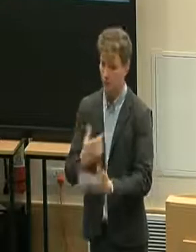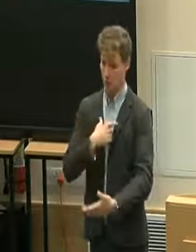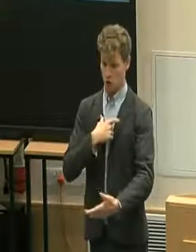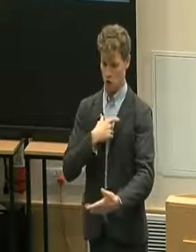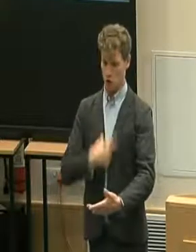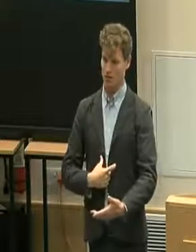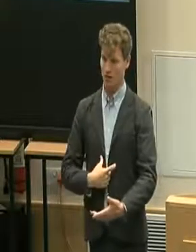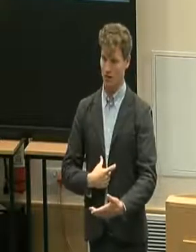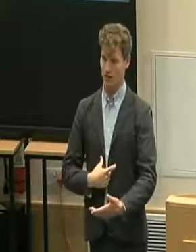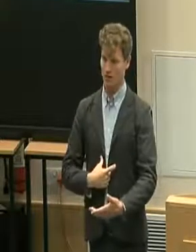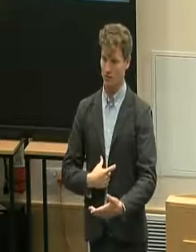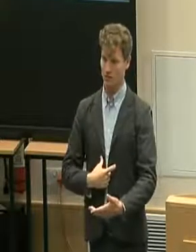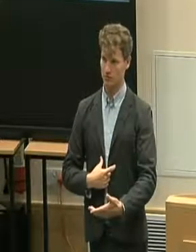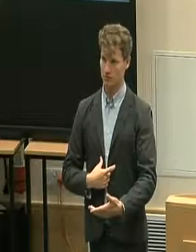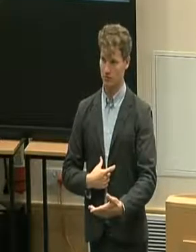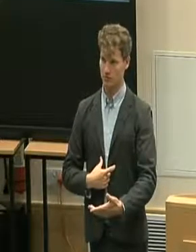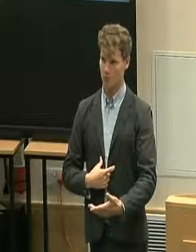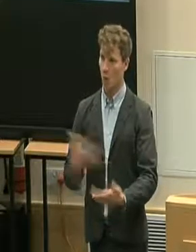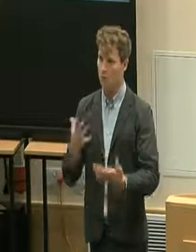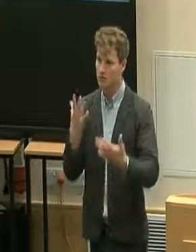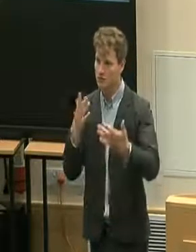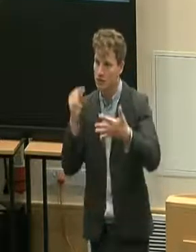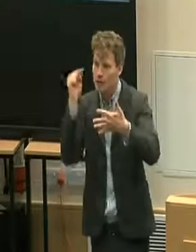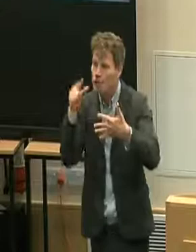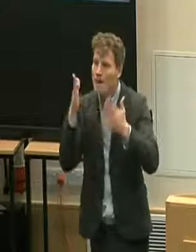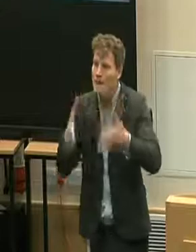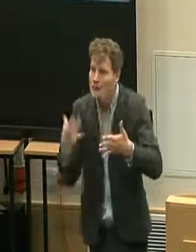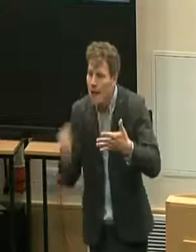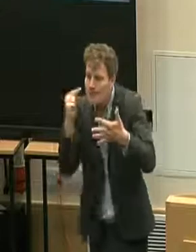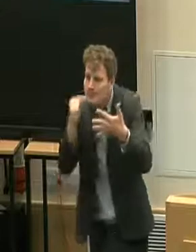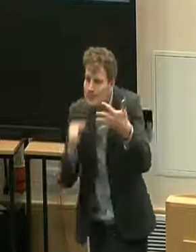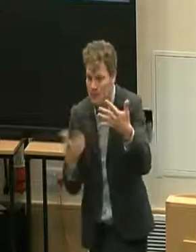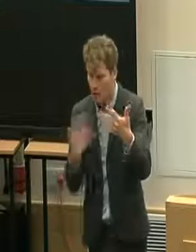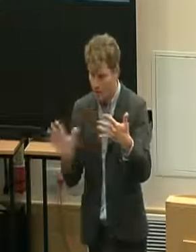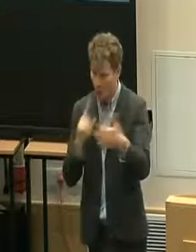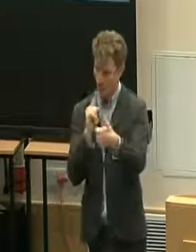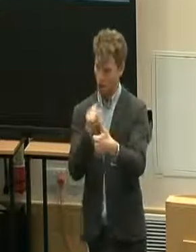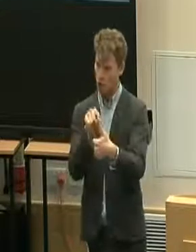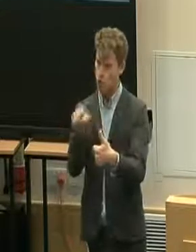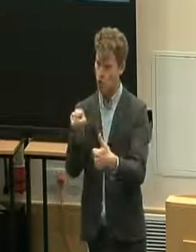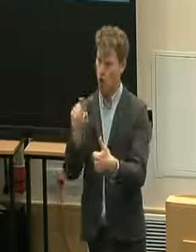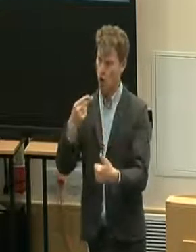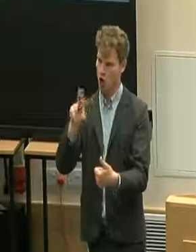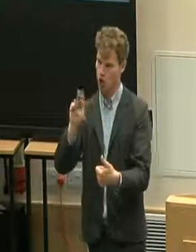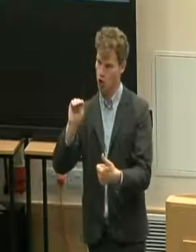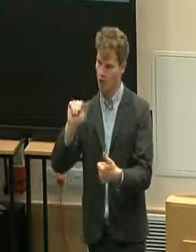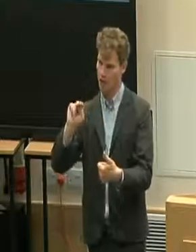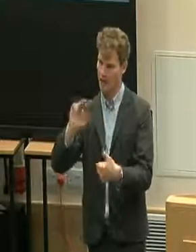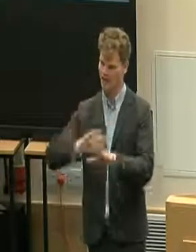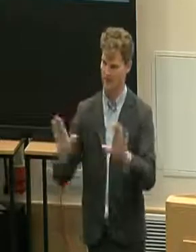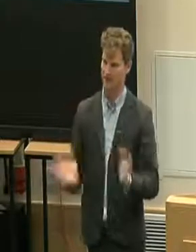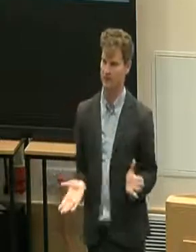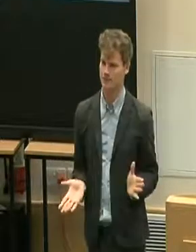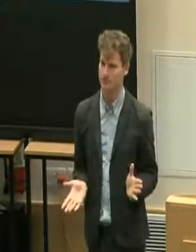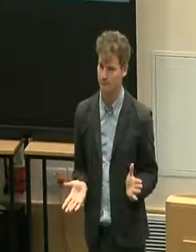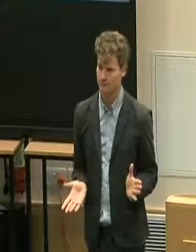is your humanity. That's a human right. There are legal rights in which you have to have certain preconditions. Well, they're not like that. These are human